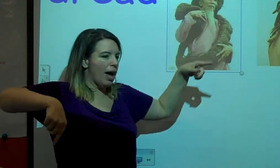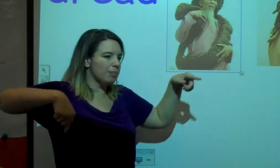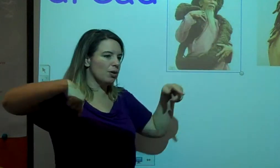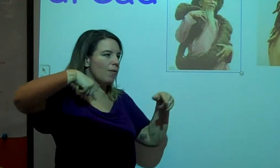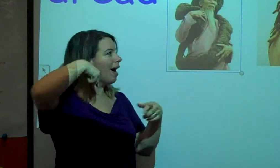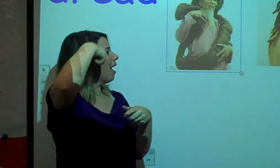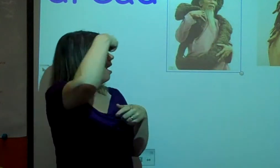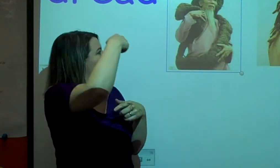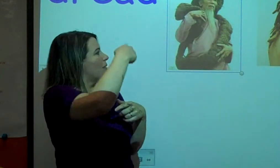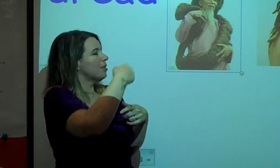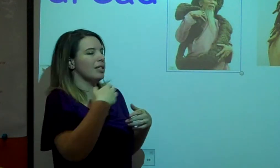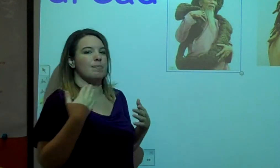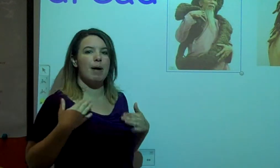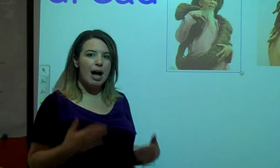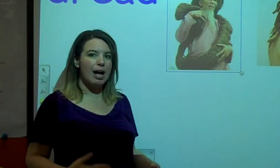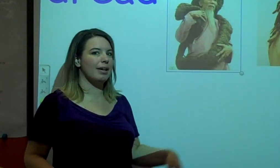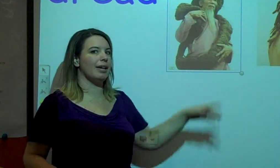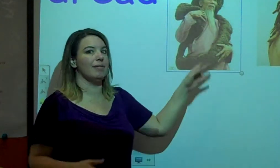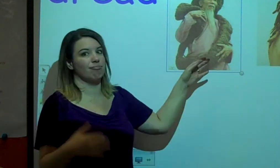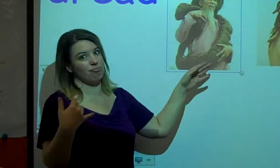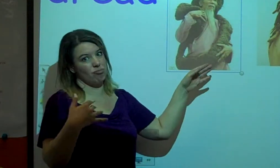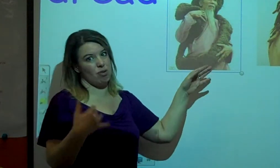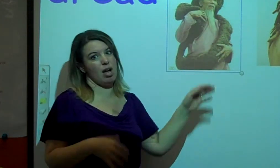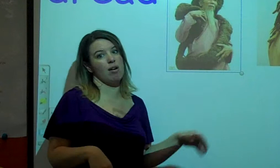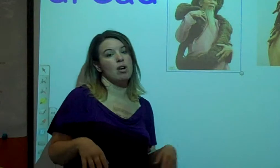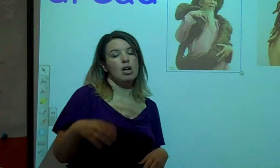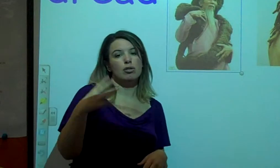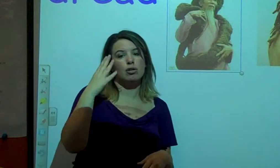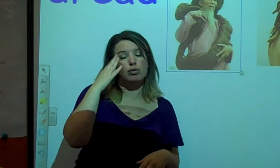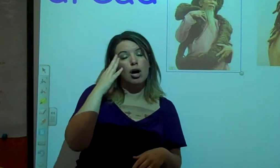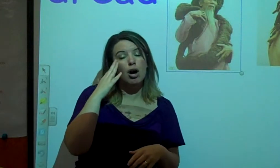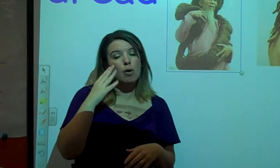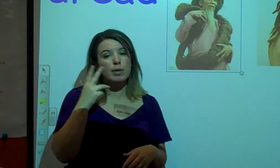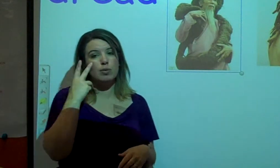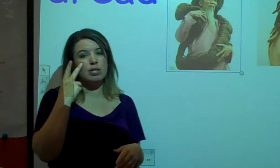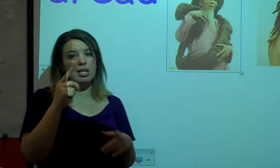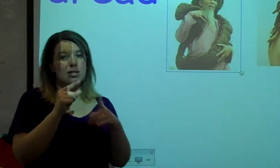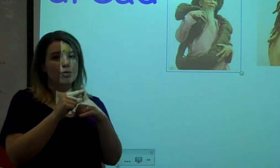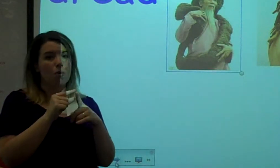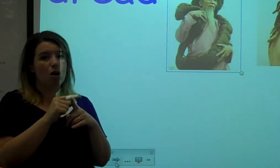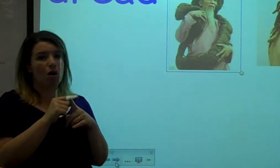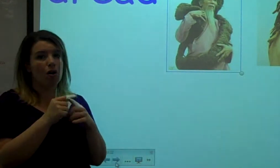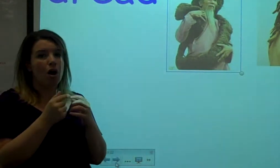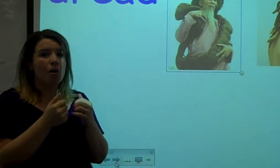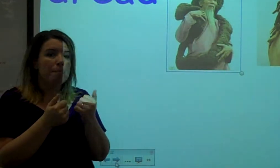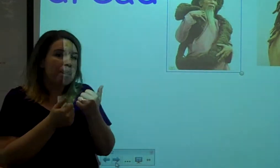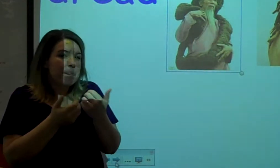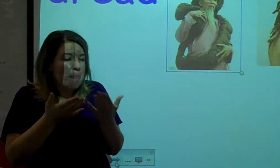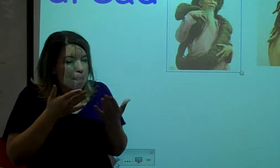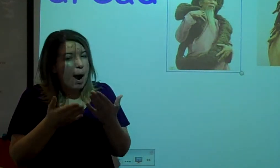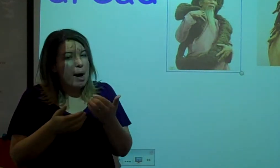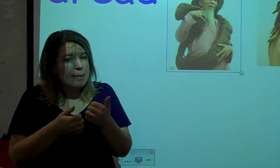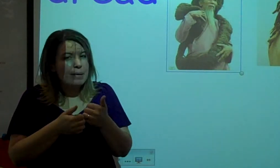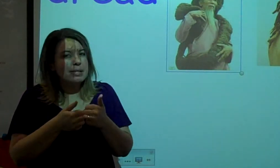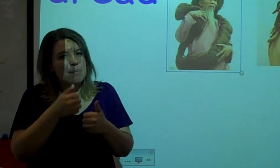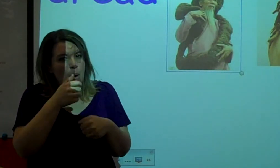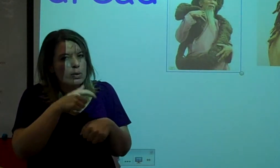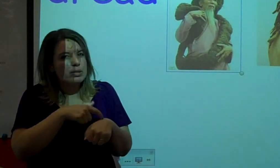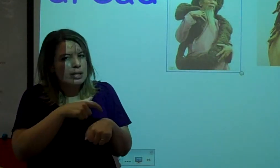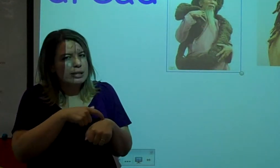wraps around his body. Wow. So no, when you see this word, probably I would say most of the